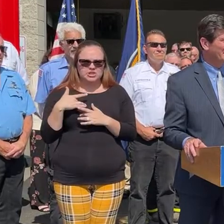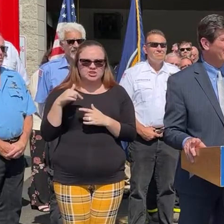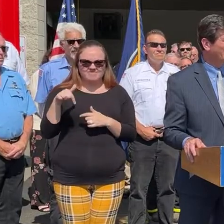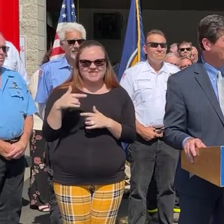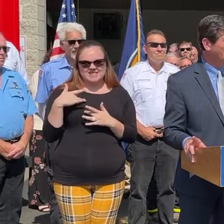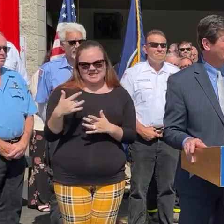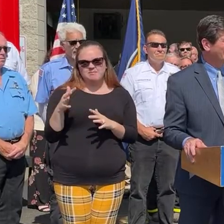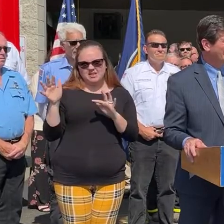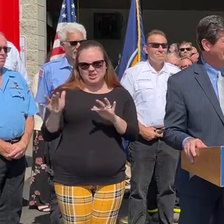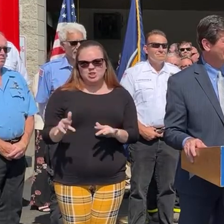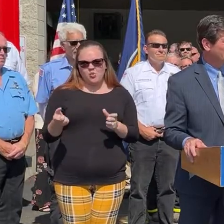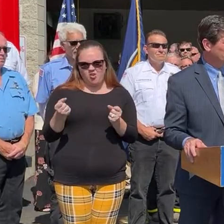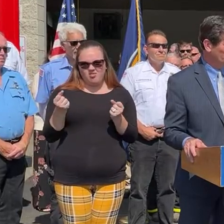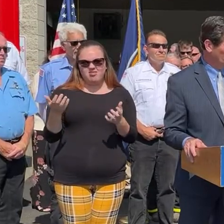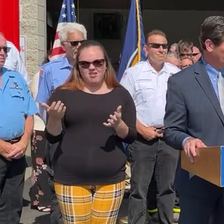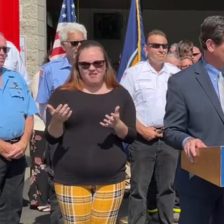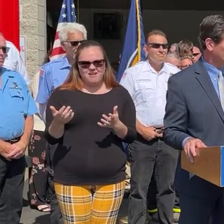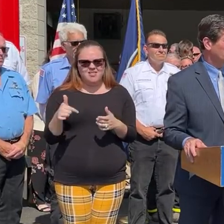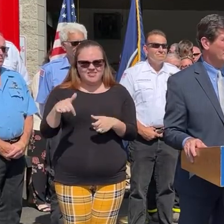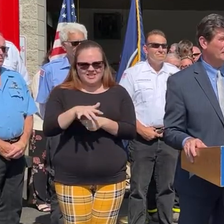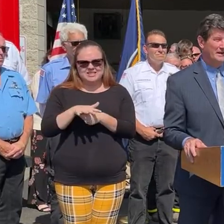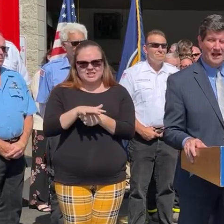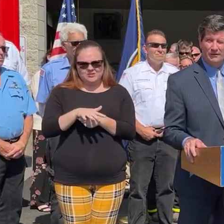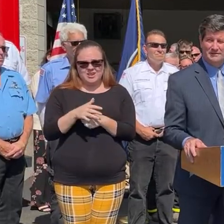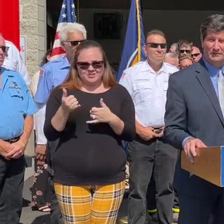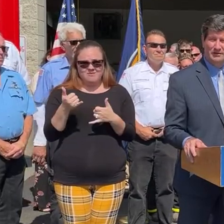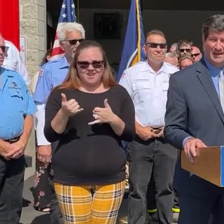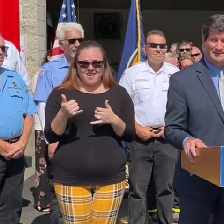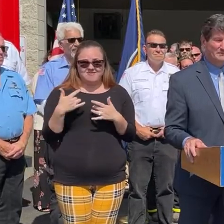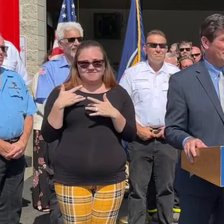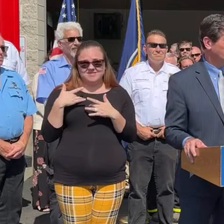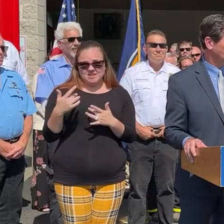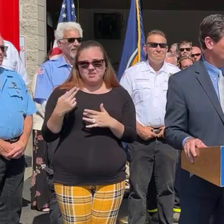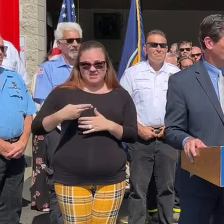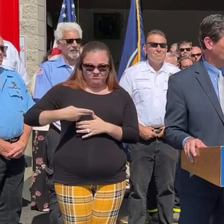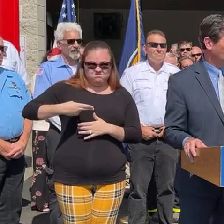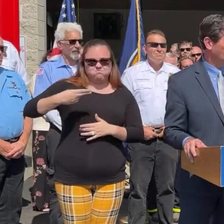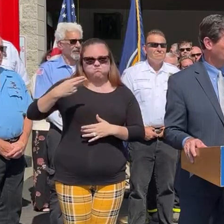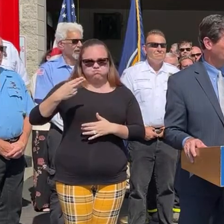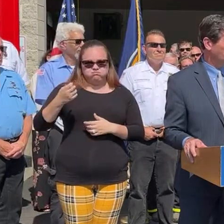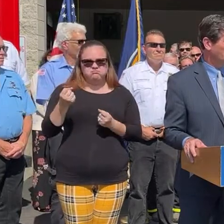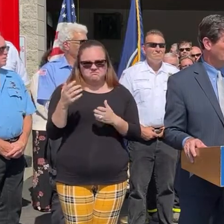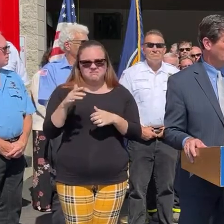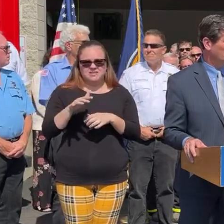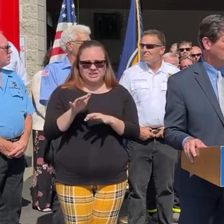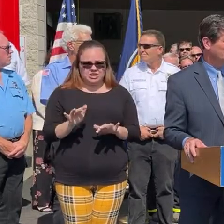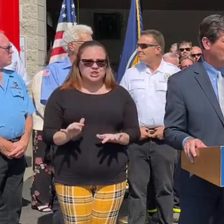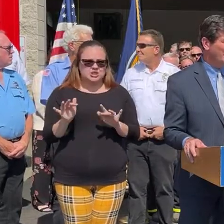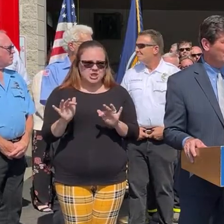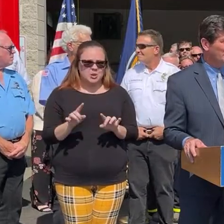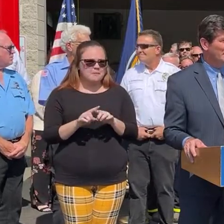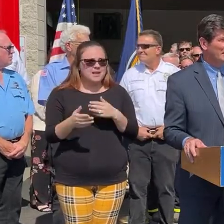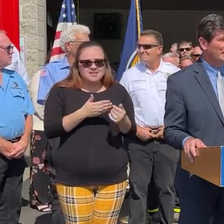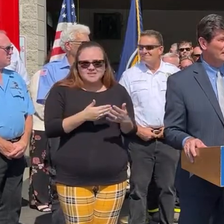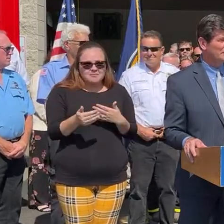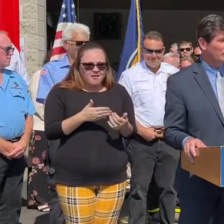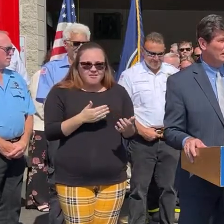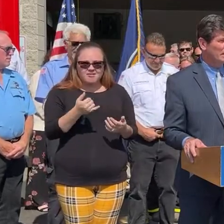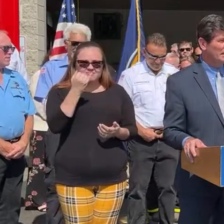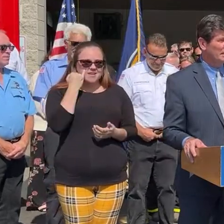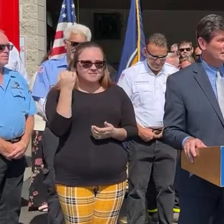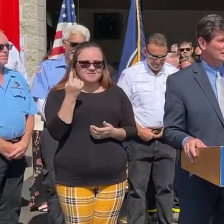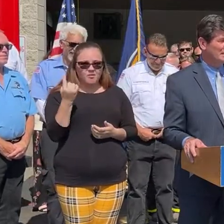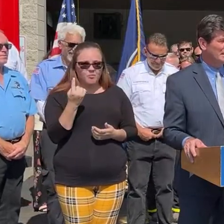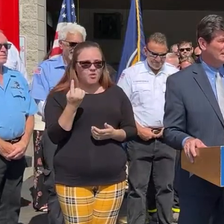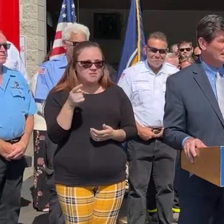of Erie County. This location we're at right now gets some of the highest amounts of snow of any location in Erie County, but it doesn't matter. If